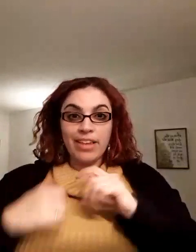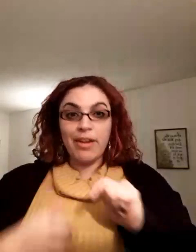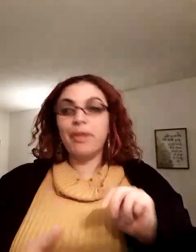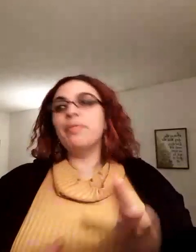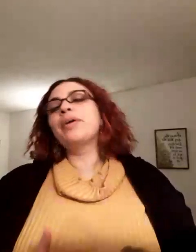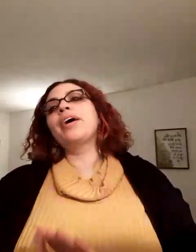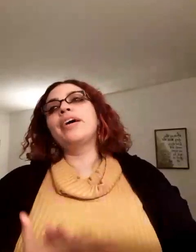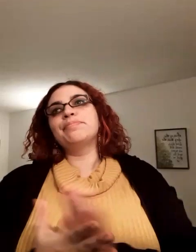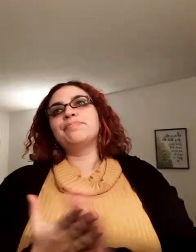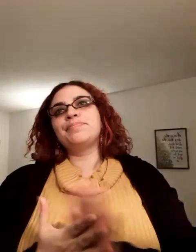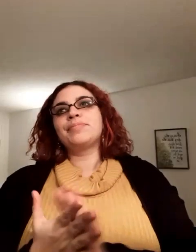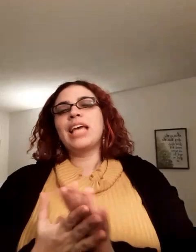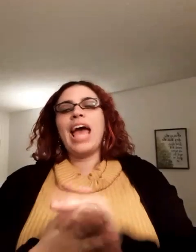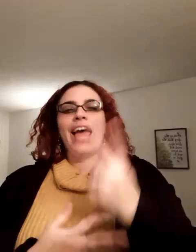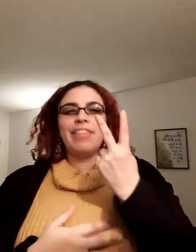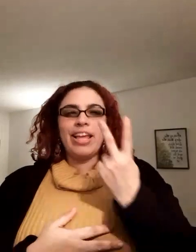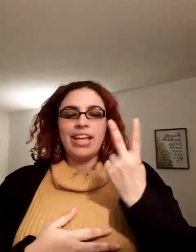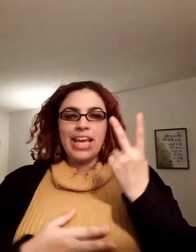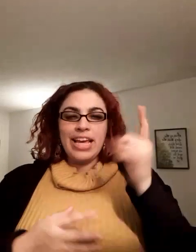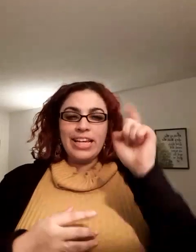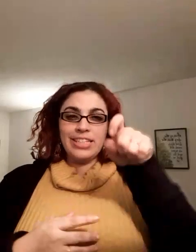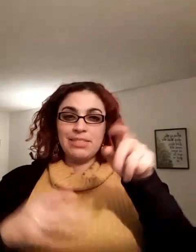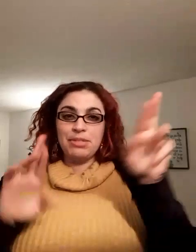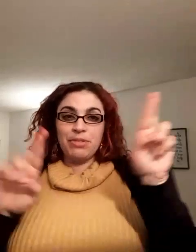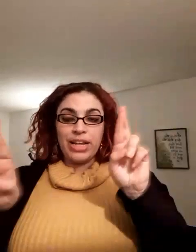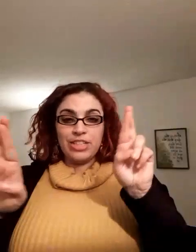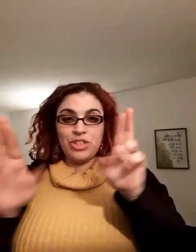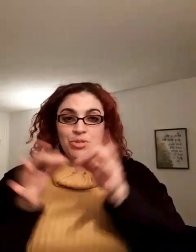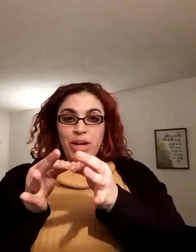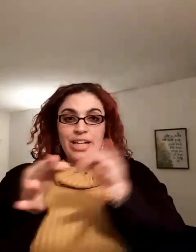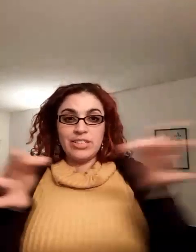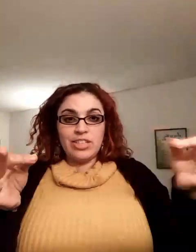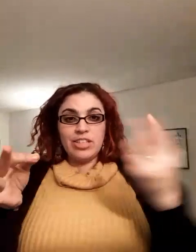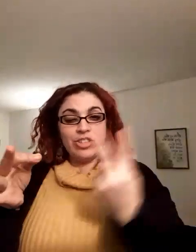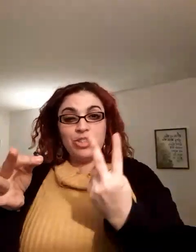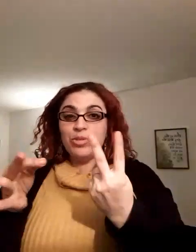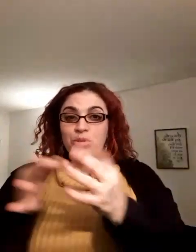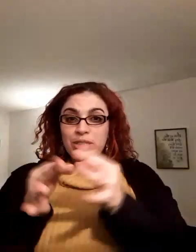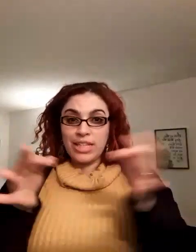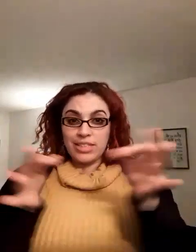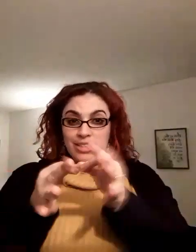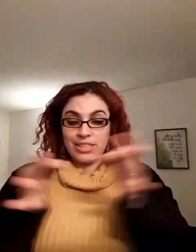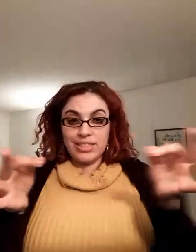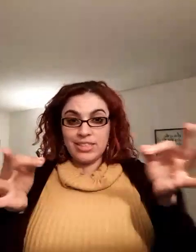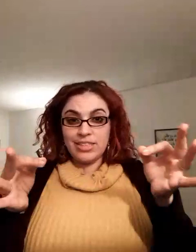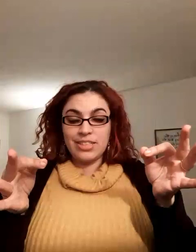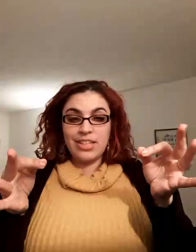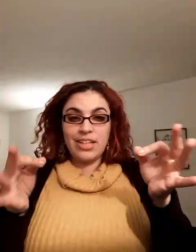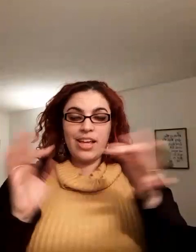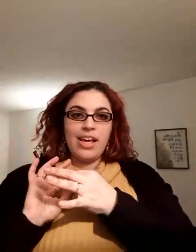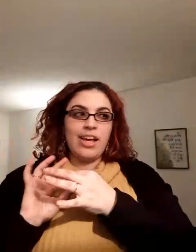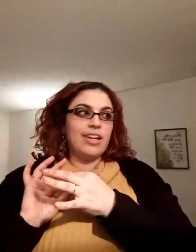bathtub. And then he needs to be ready to write 2 sentences